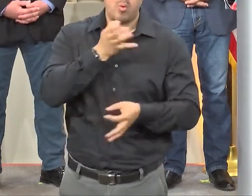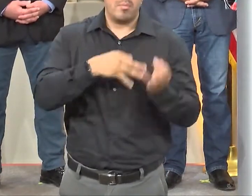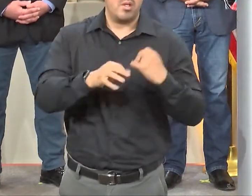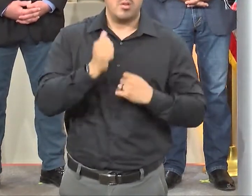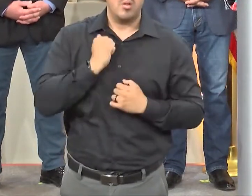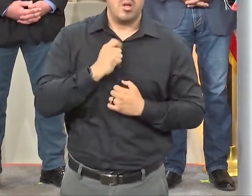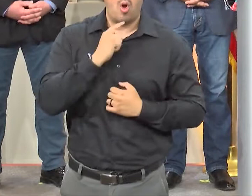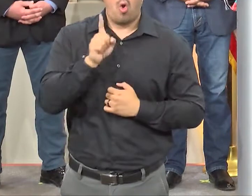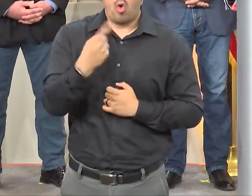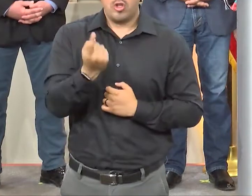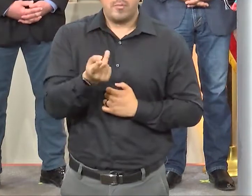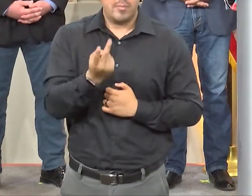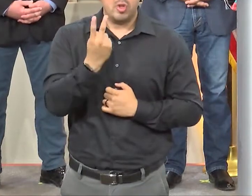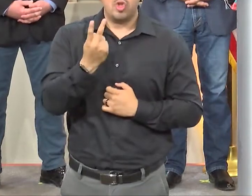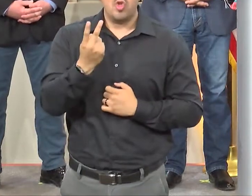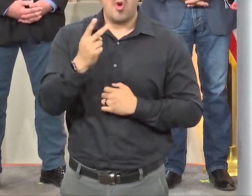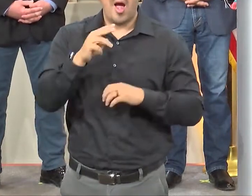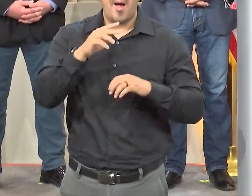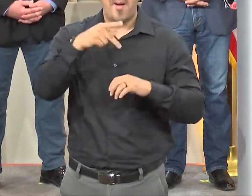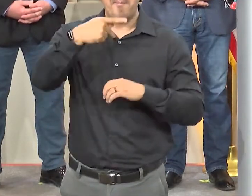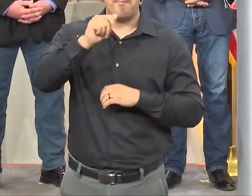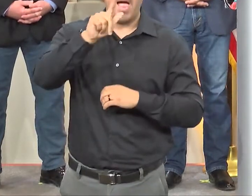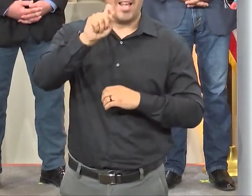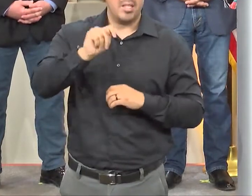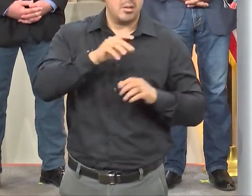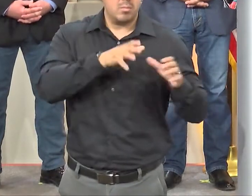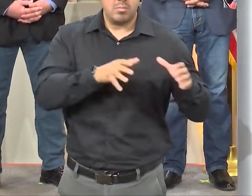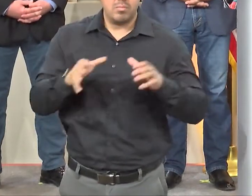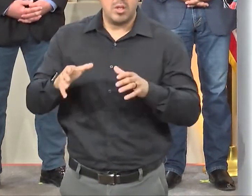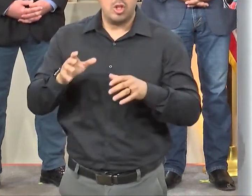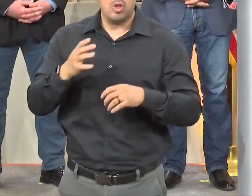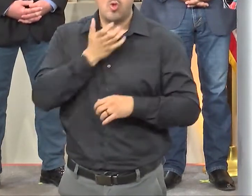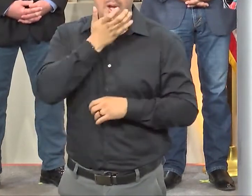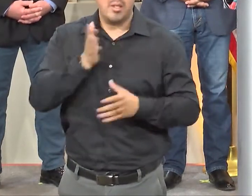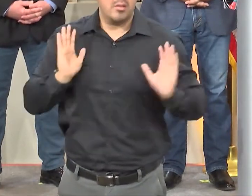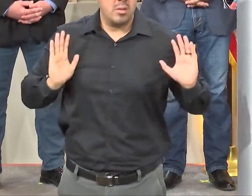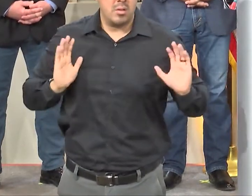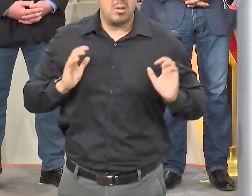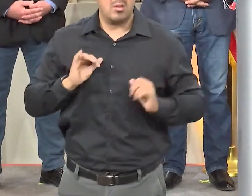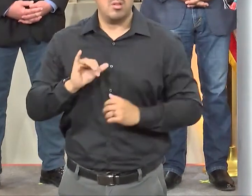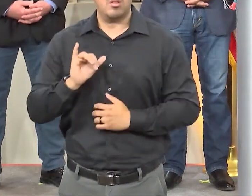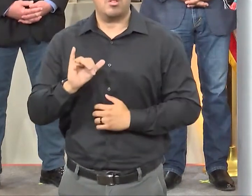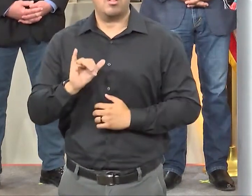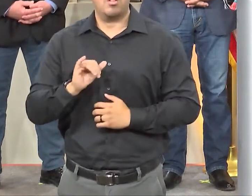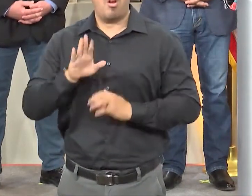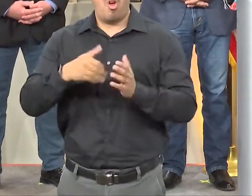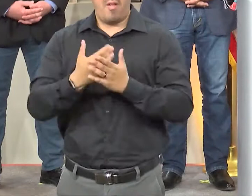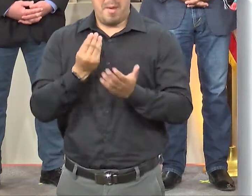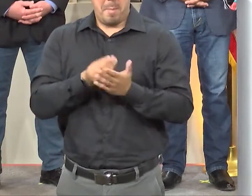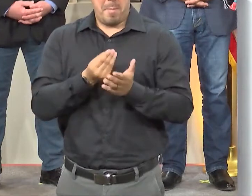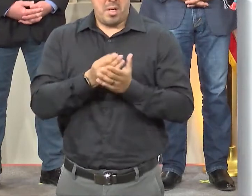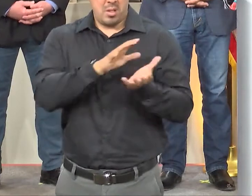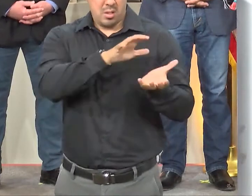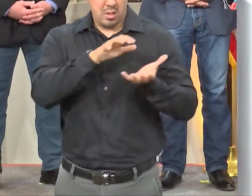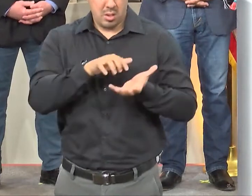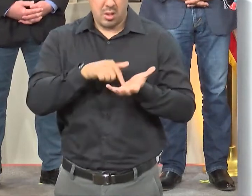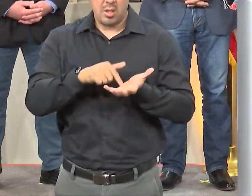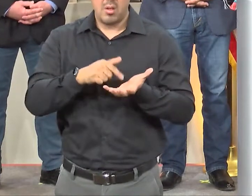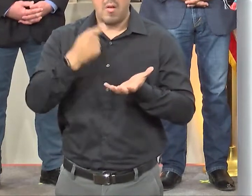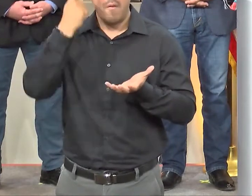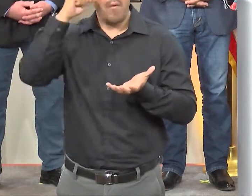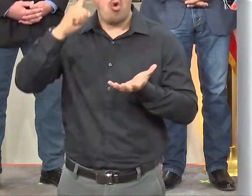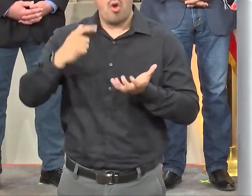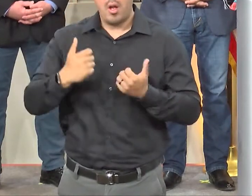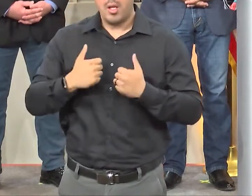like 2 pallets of grass. Not only that, the amount of money they allow you to have for